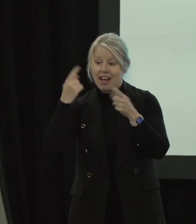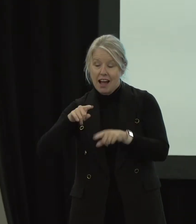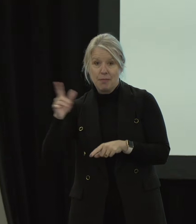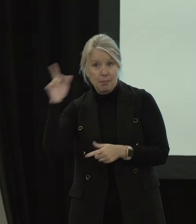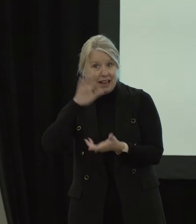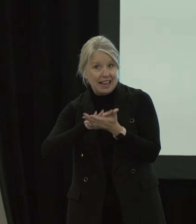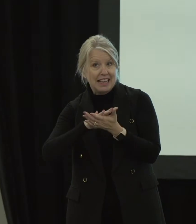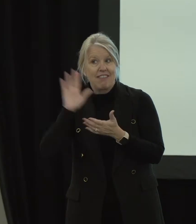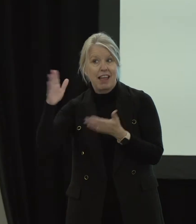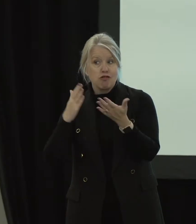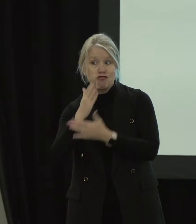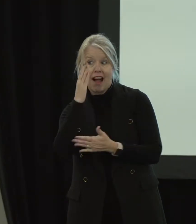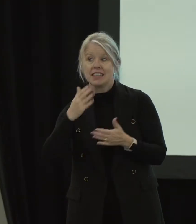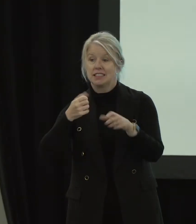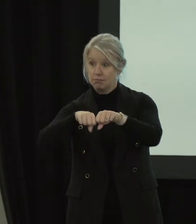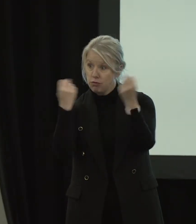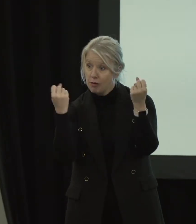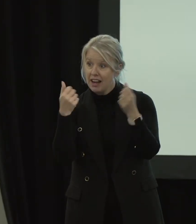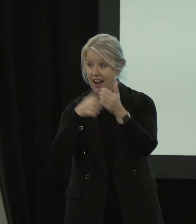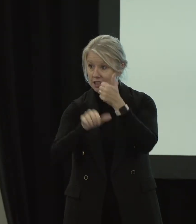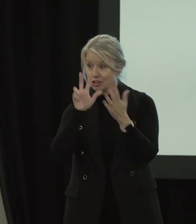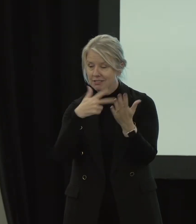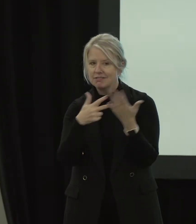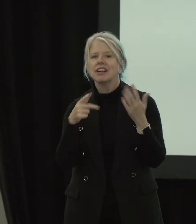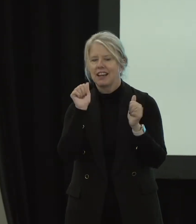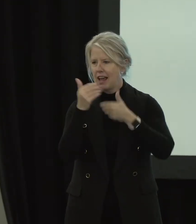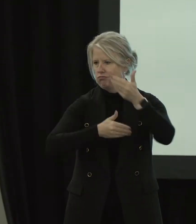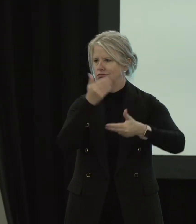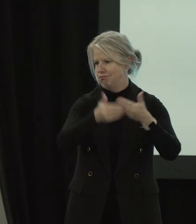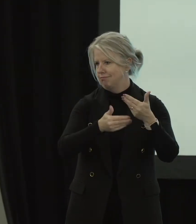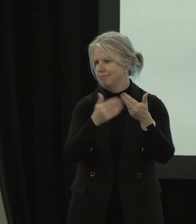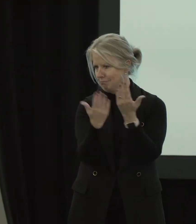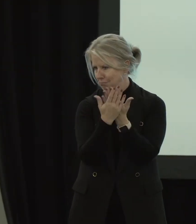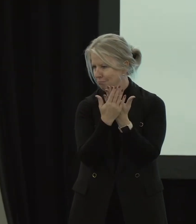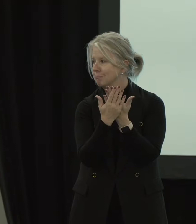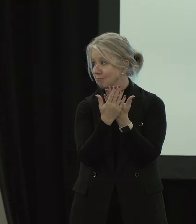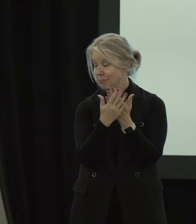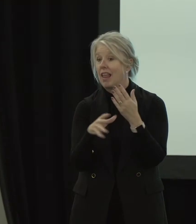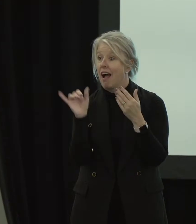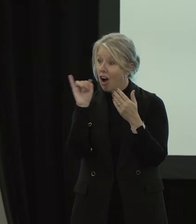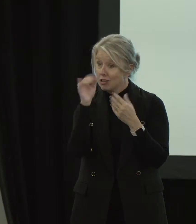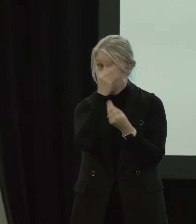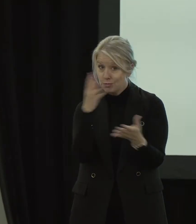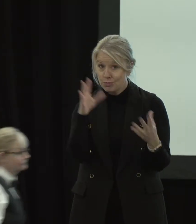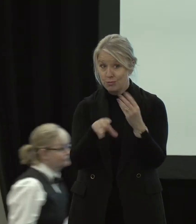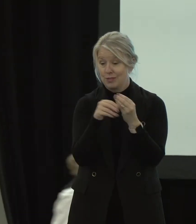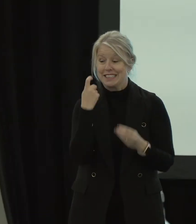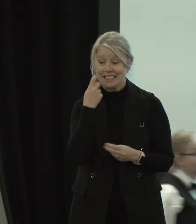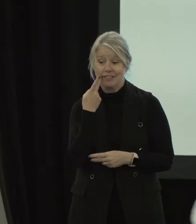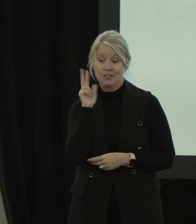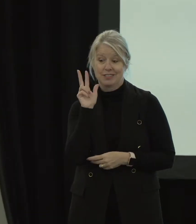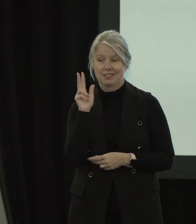under the Convention have been violated. In addition, just a few days ago, we released